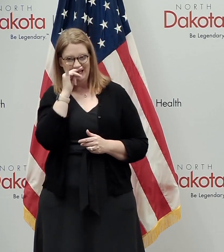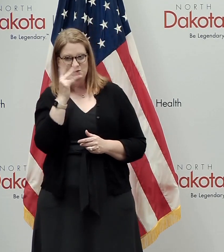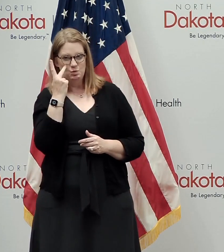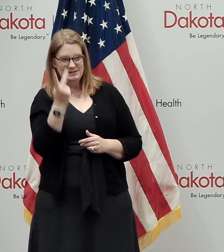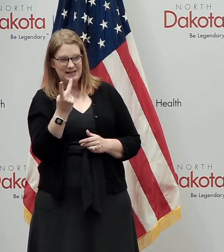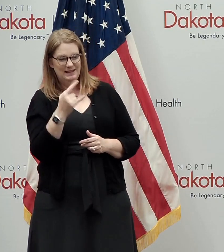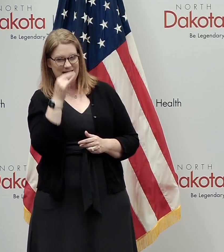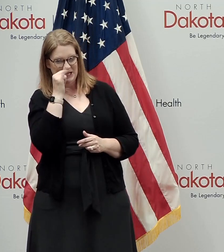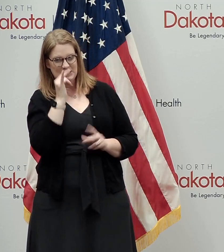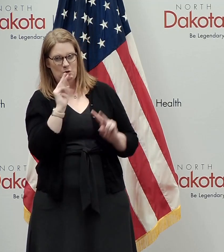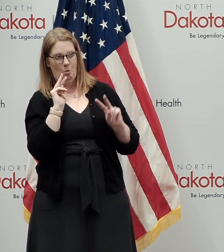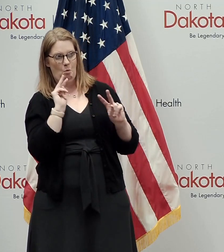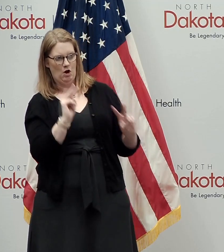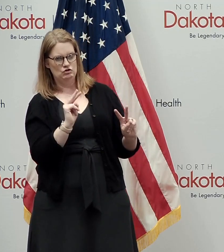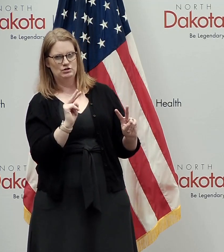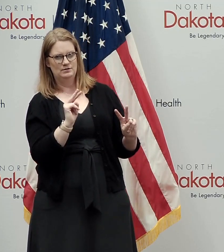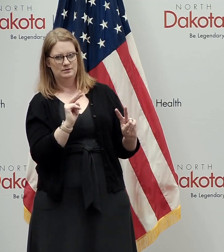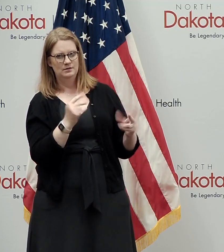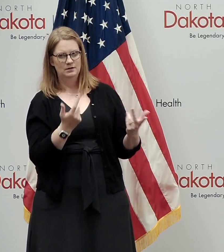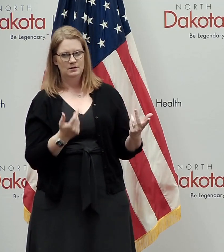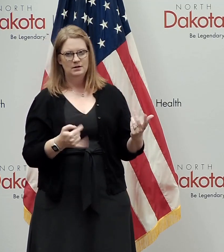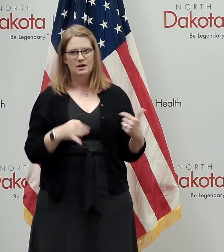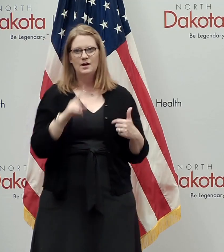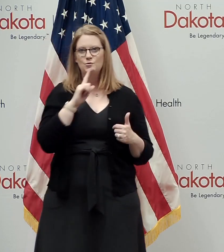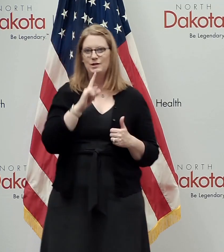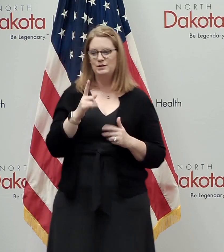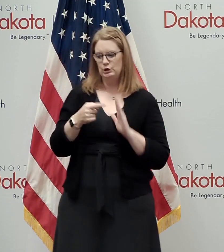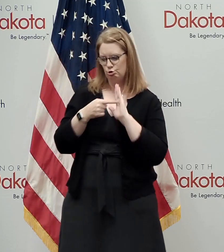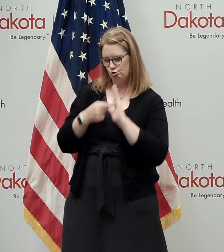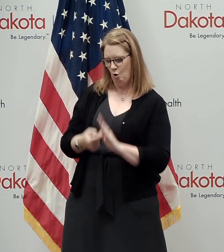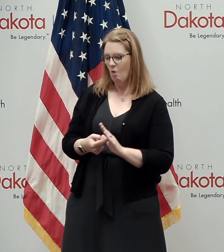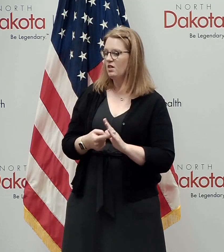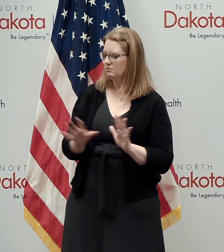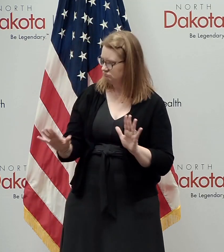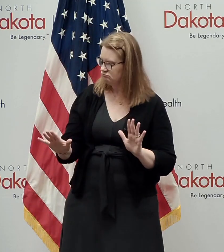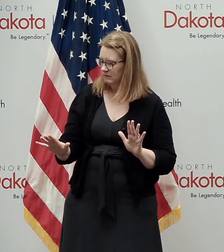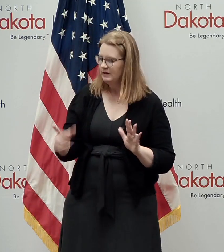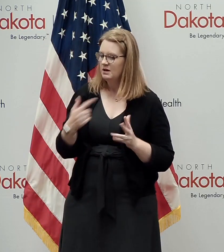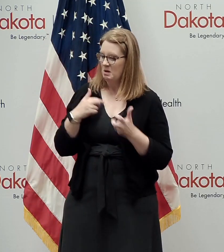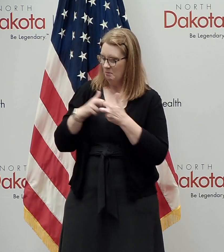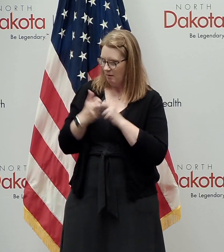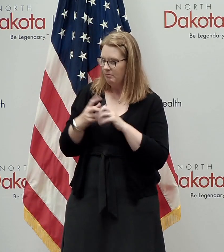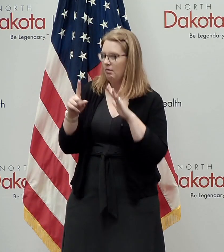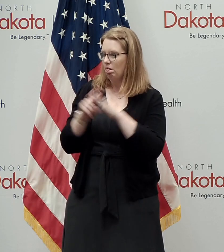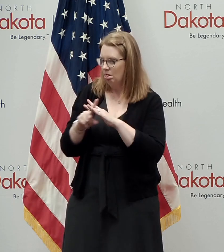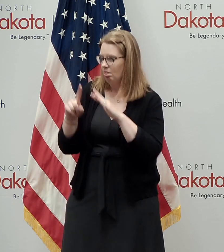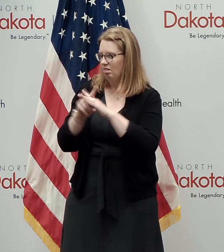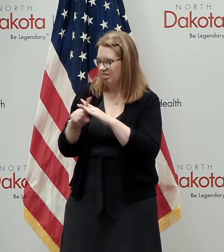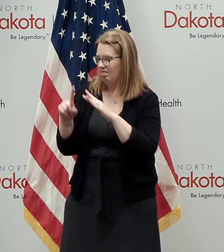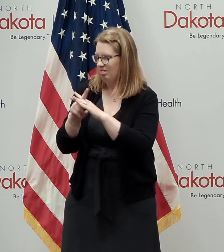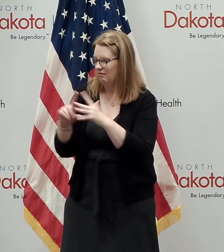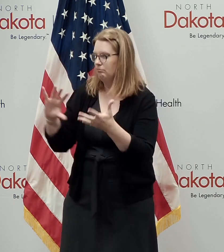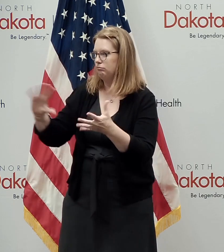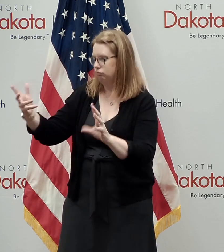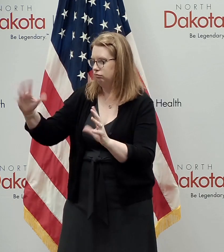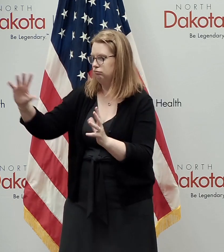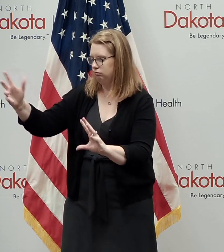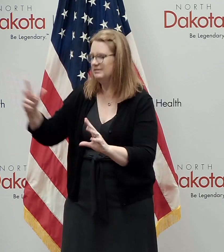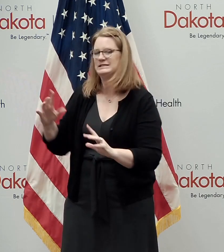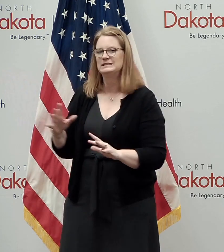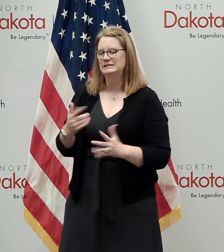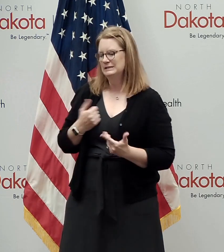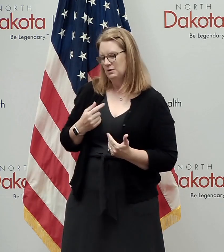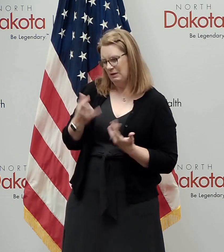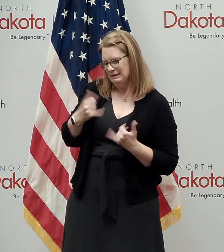something that we need to teach them a lesson that as adults that we can overcome these kinds of challenges. I mean, education was happening